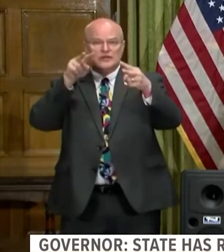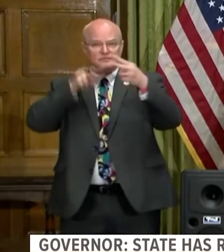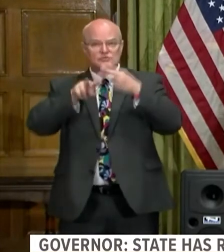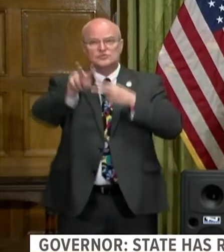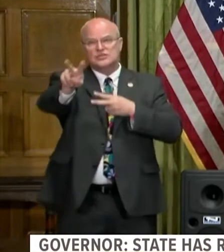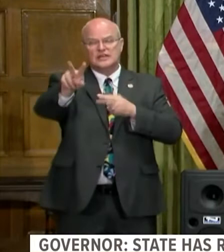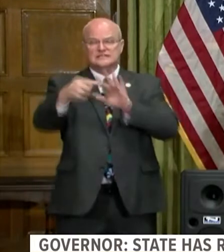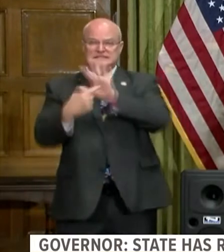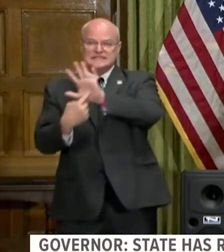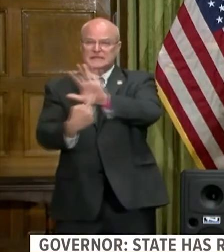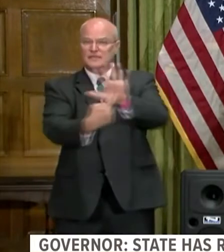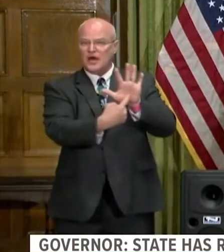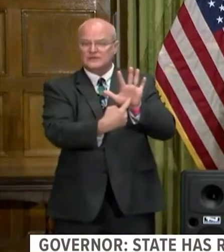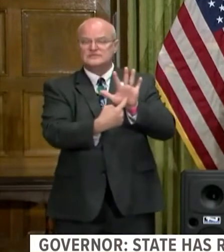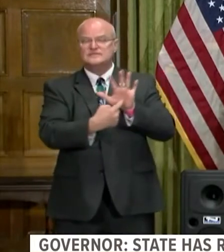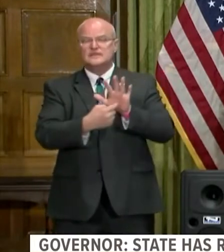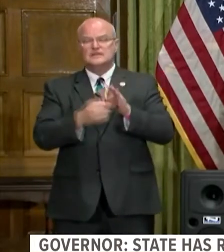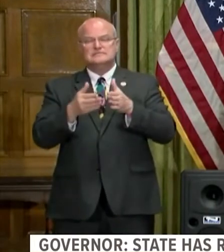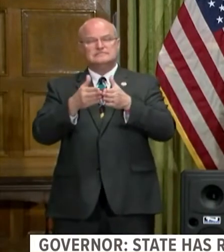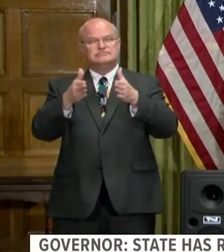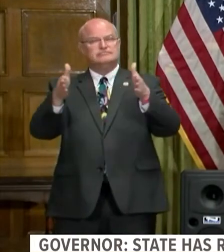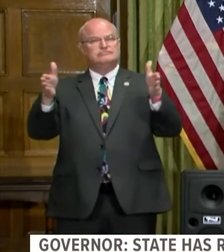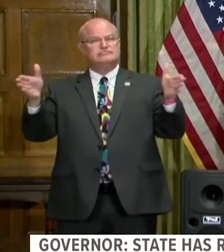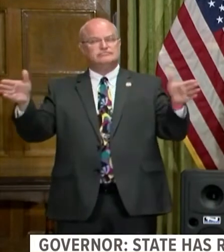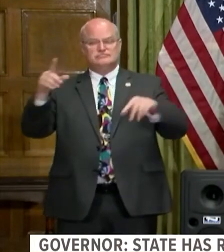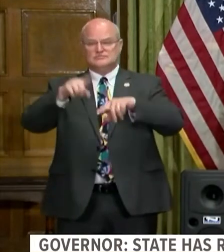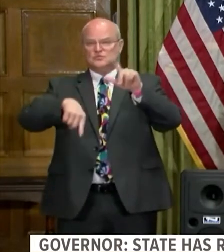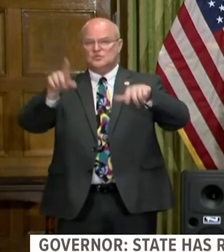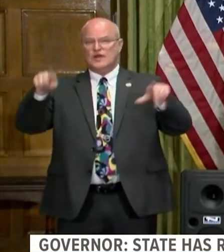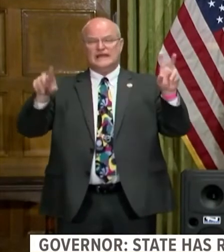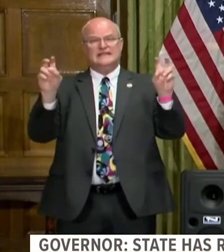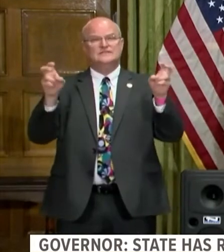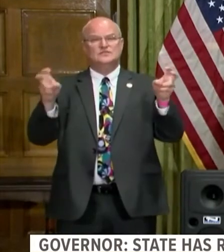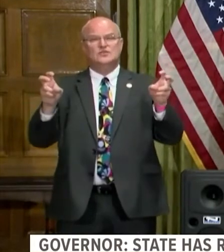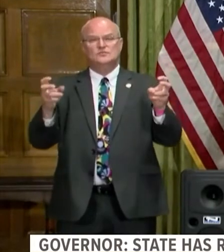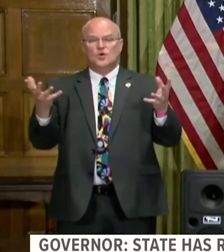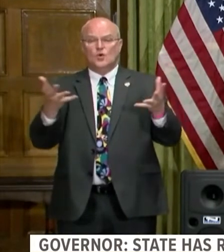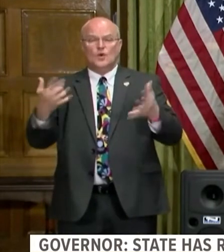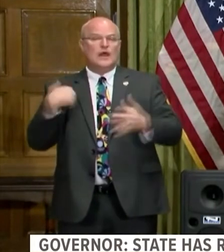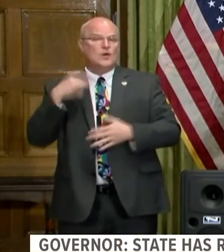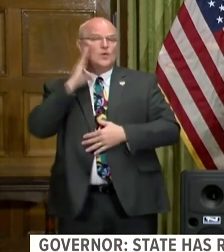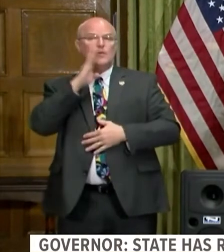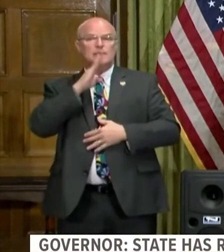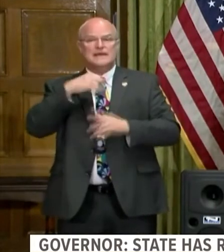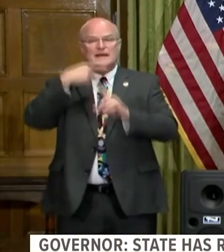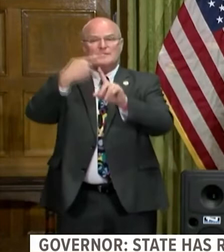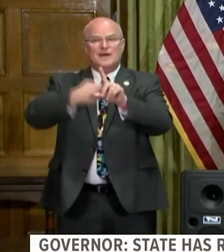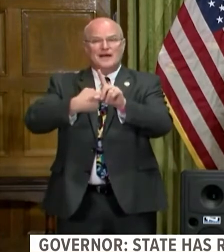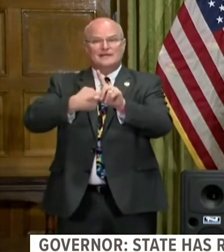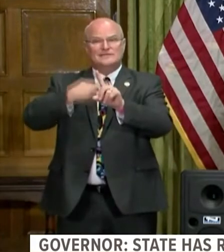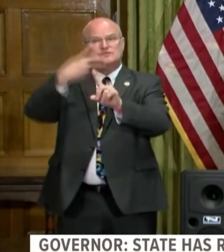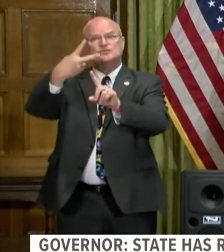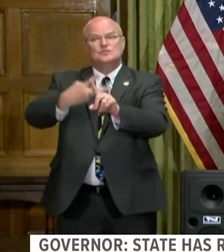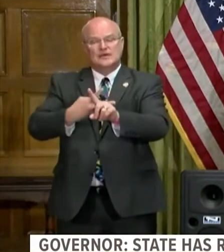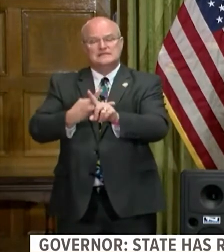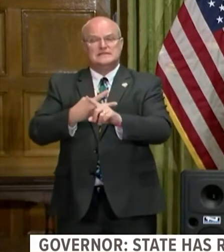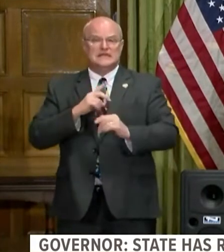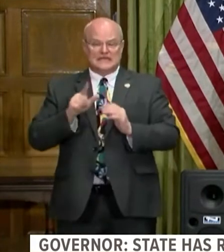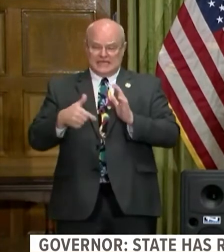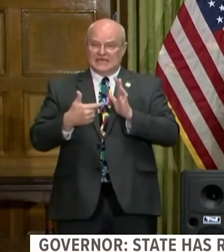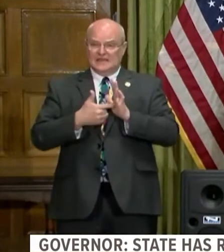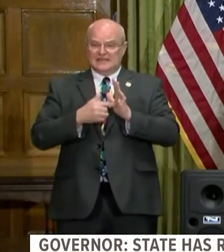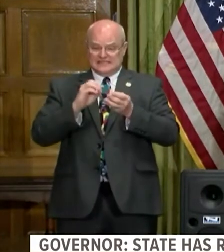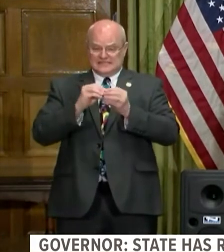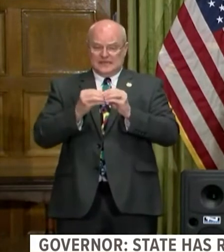projections and models. There's a wide range out there in terms of where we're going to be in a month or two.